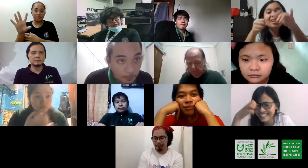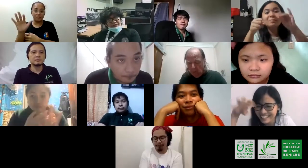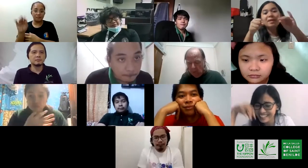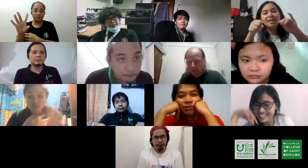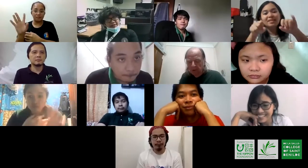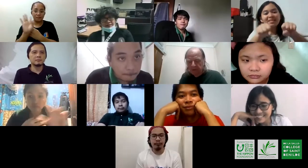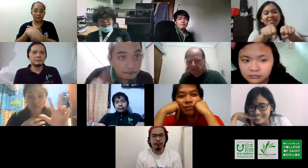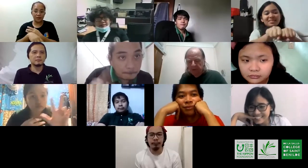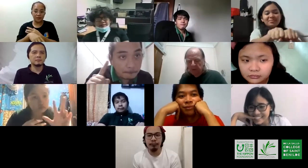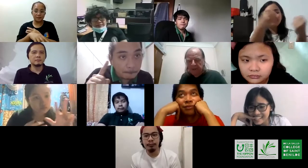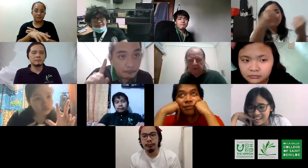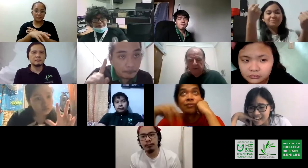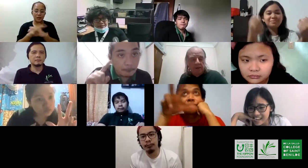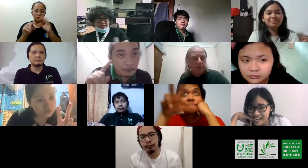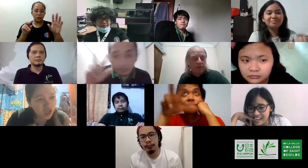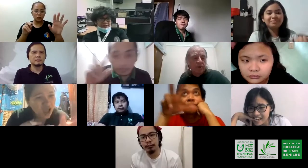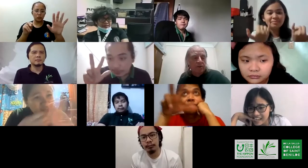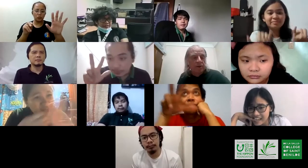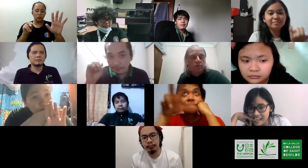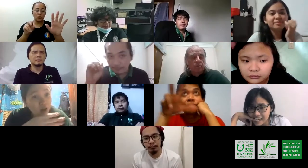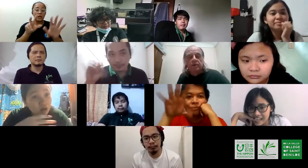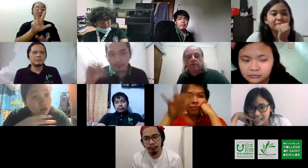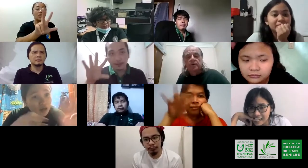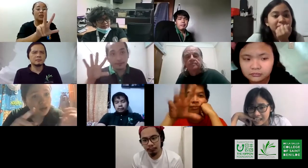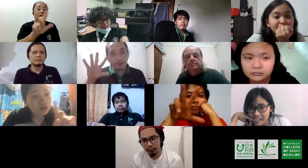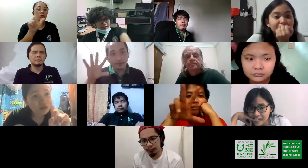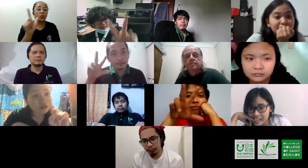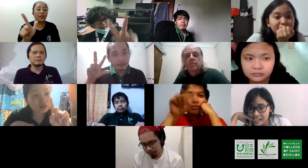Or no, 3:20 your time. Sorry, 3:20 your time.